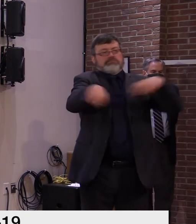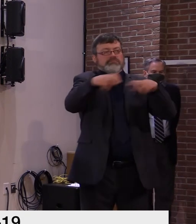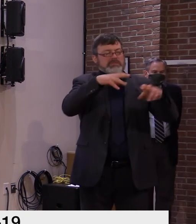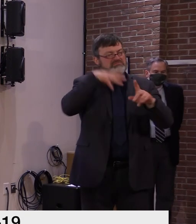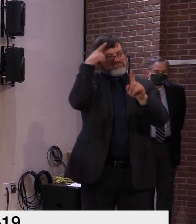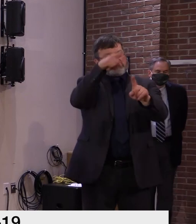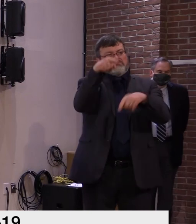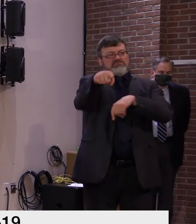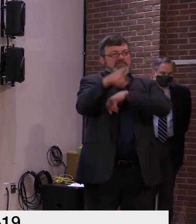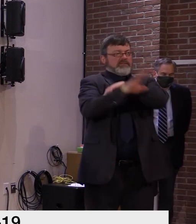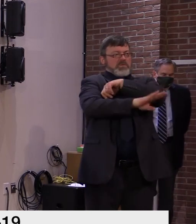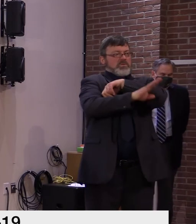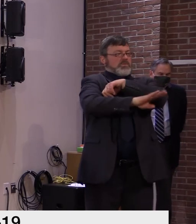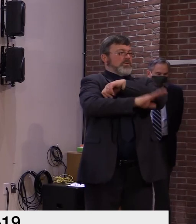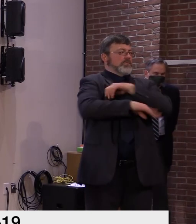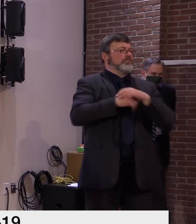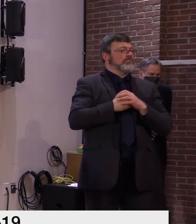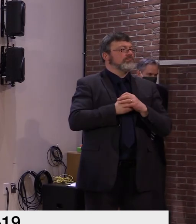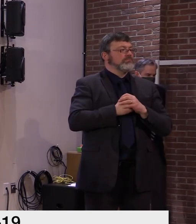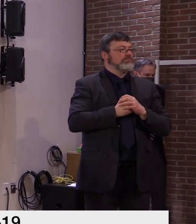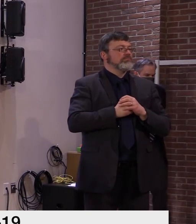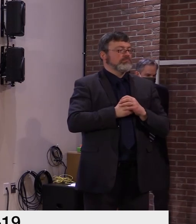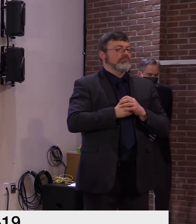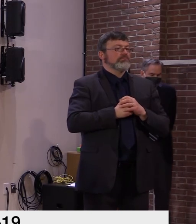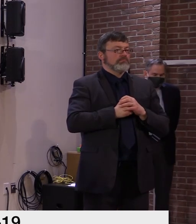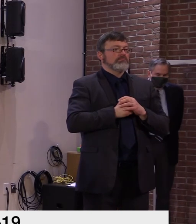as we move forward and come out of this pandemic.